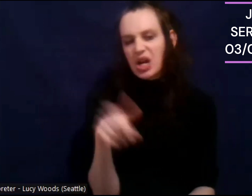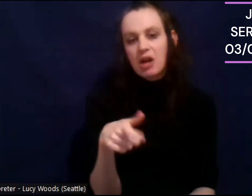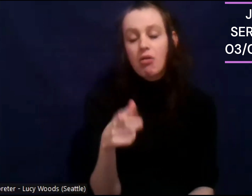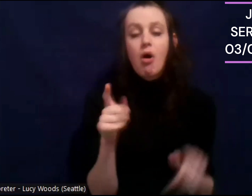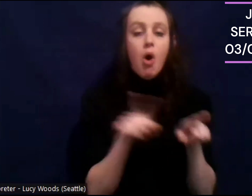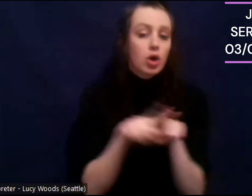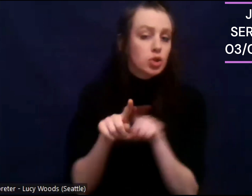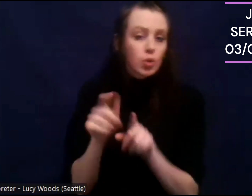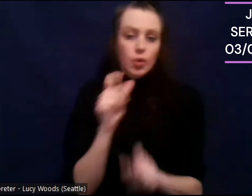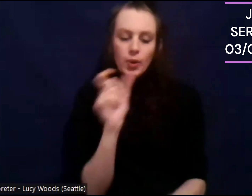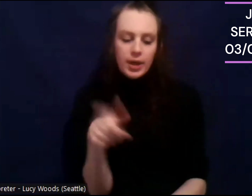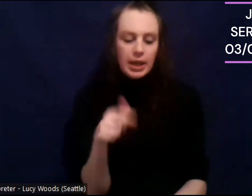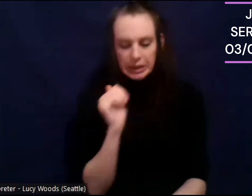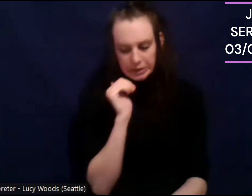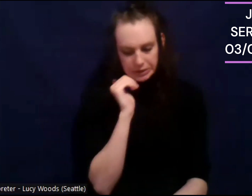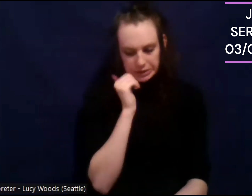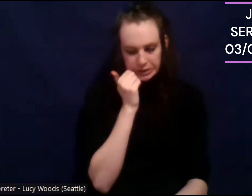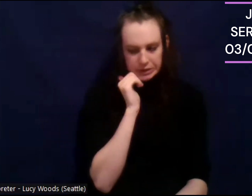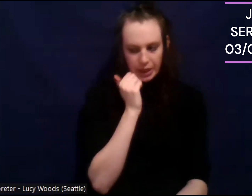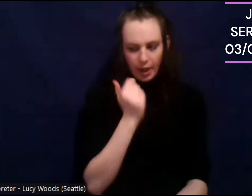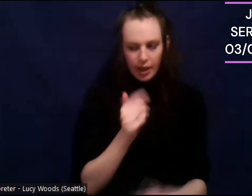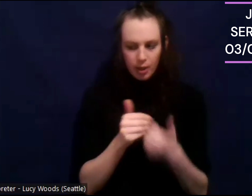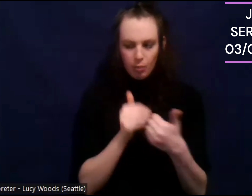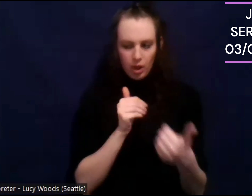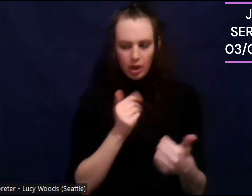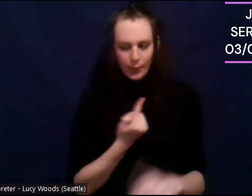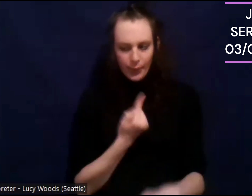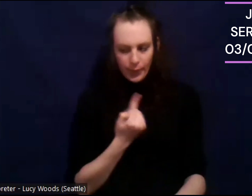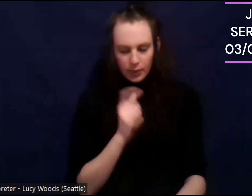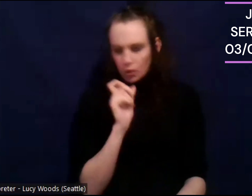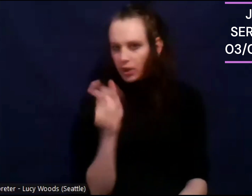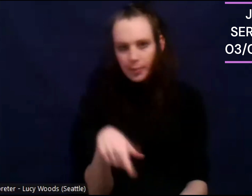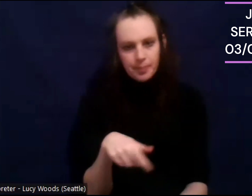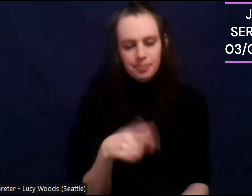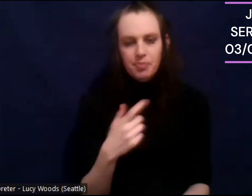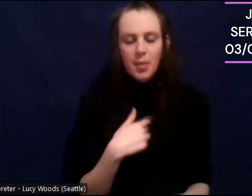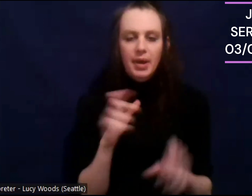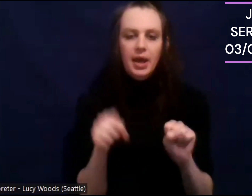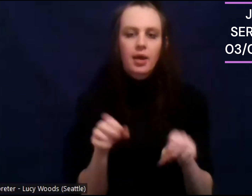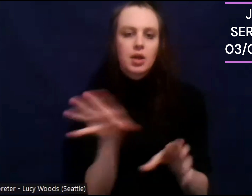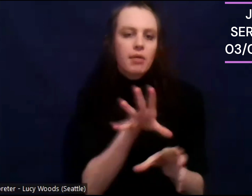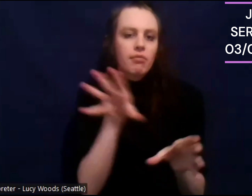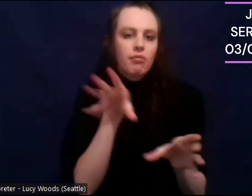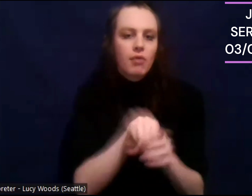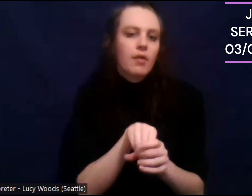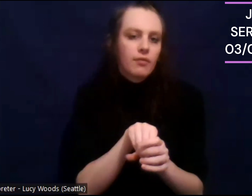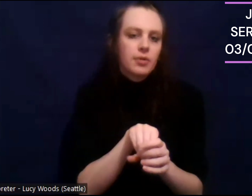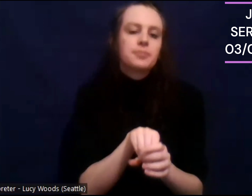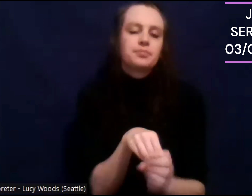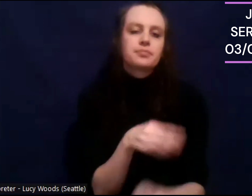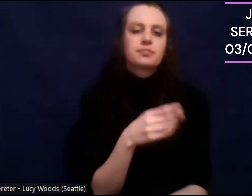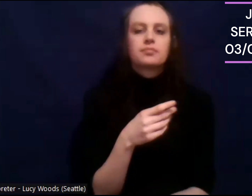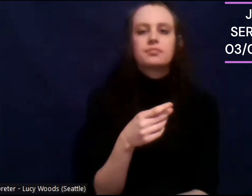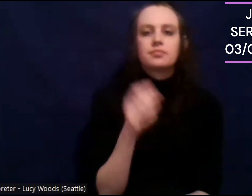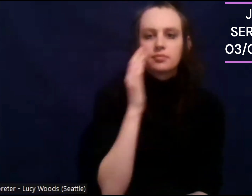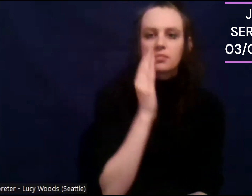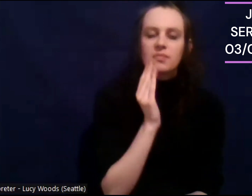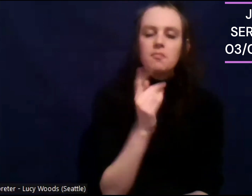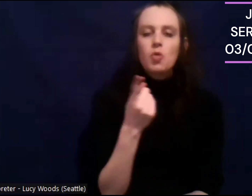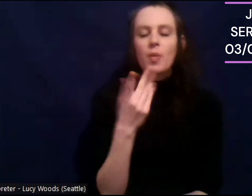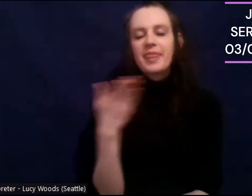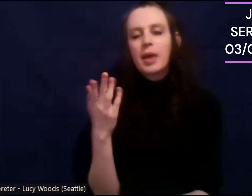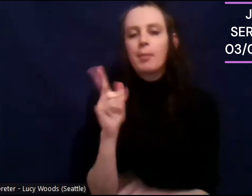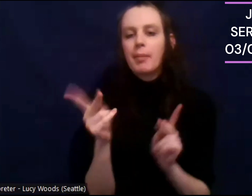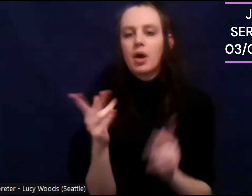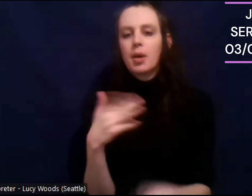the shadows. I can be a part of, you know. I heard people say when I first got into this program, one of the things people used to always say is get in